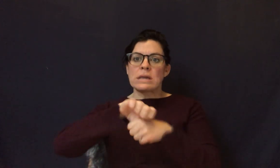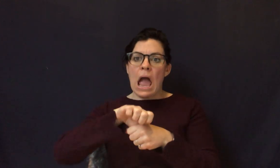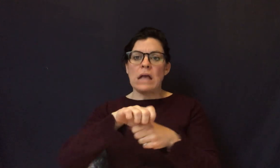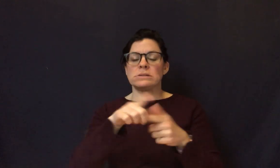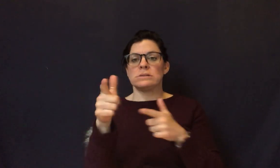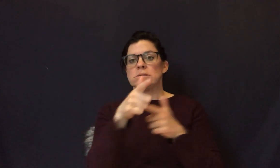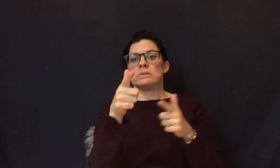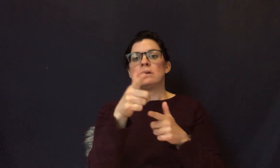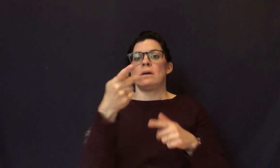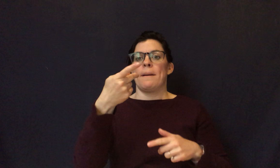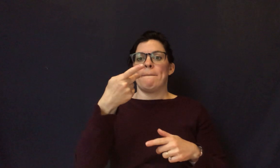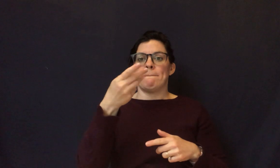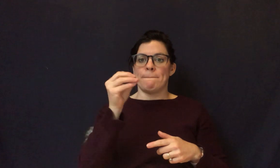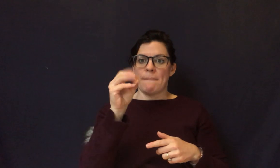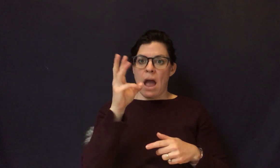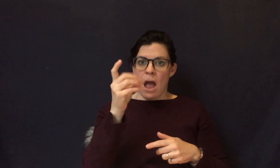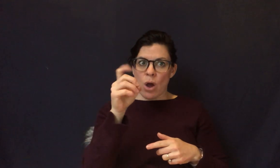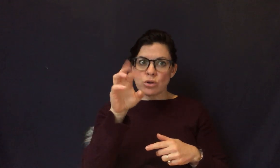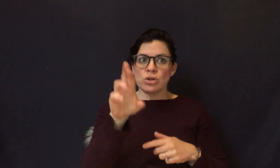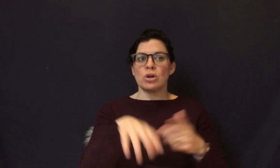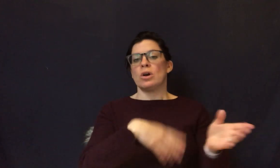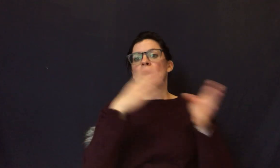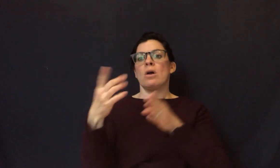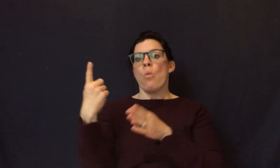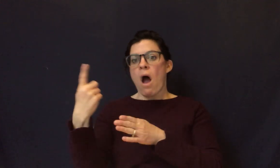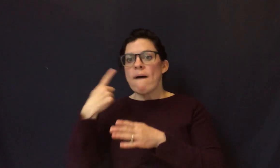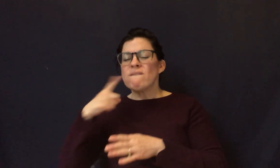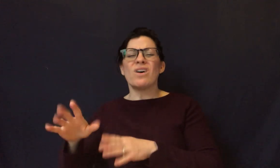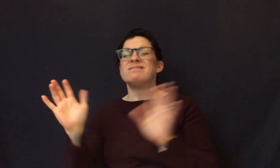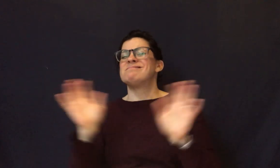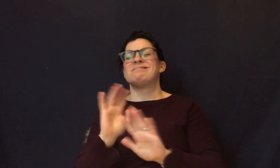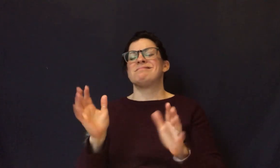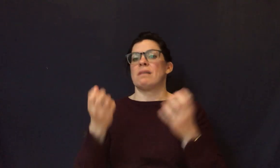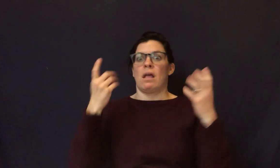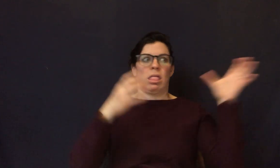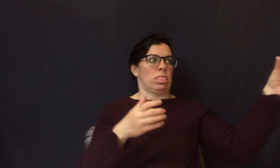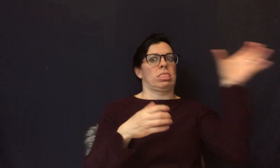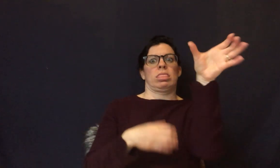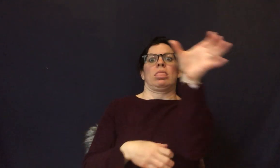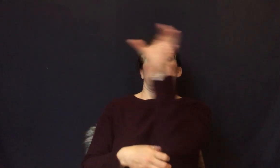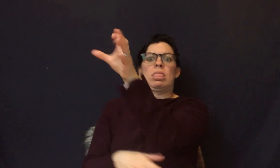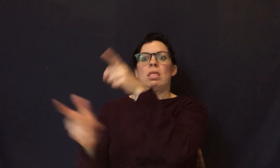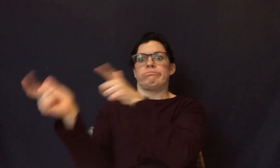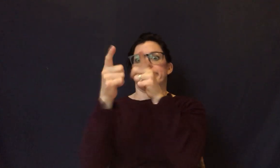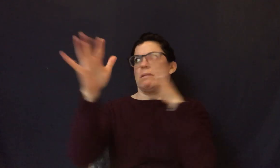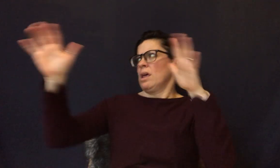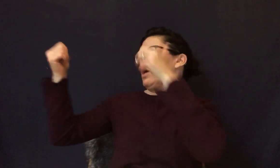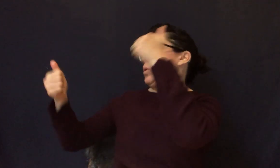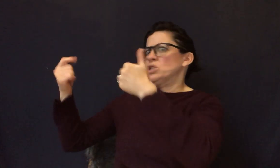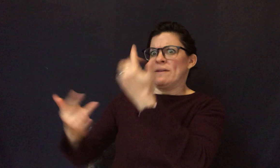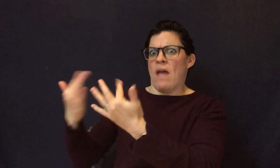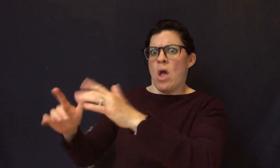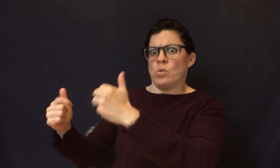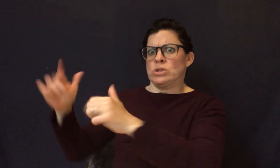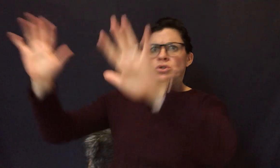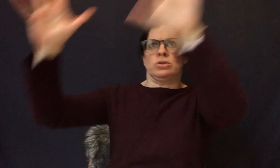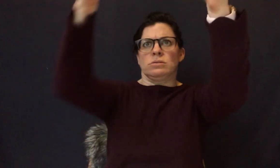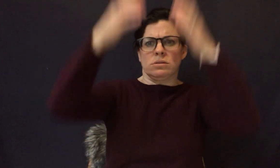Okay, so it's more economical to come up with an A, B, C fire extinguisher that is used in